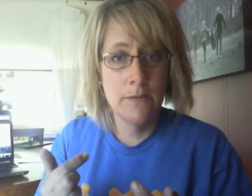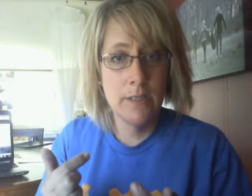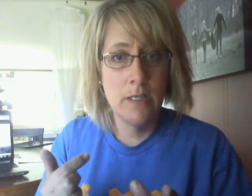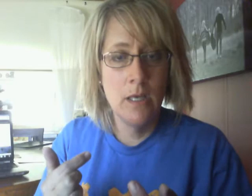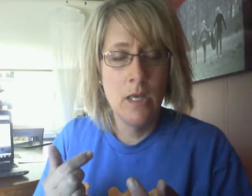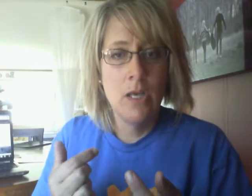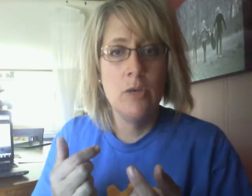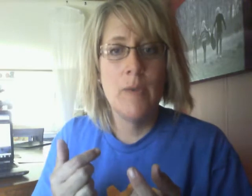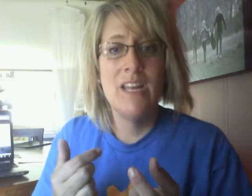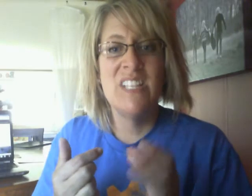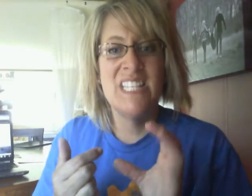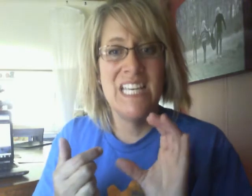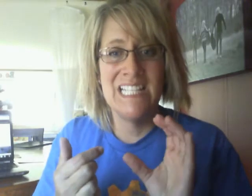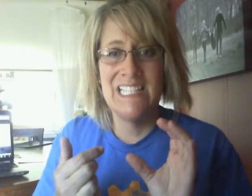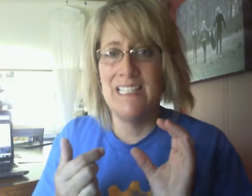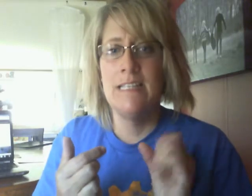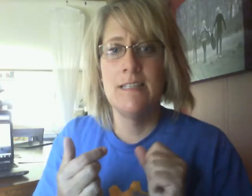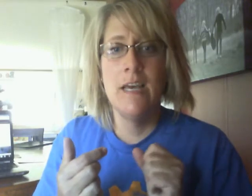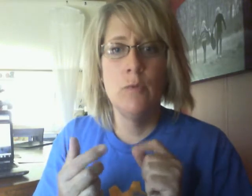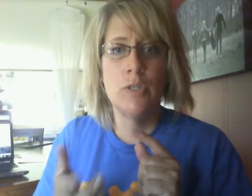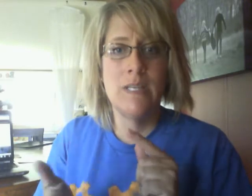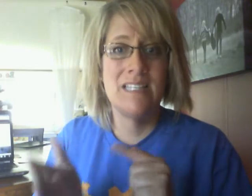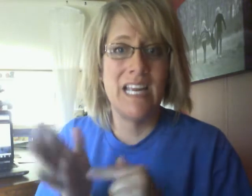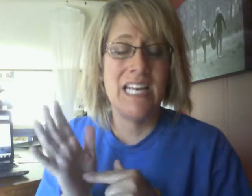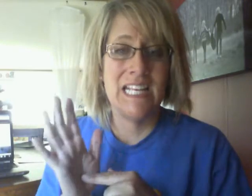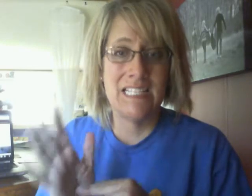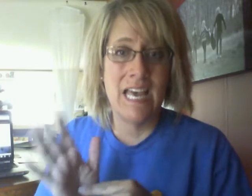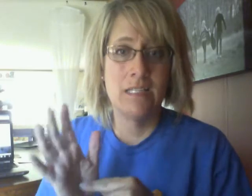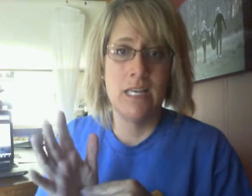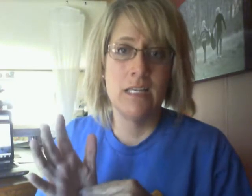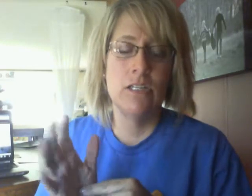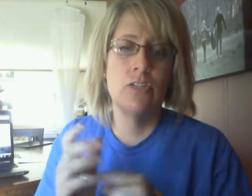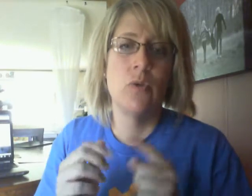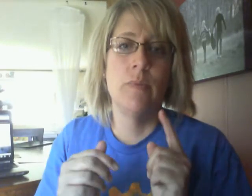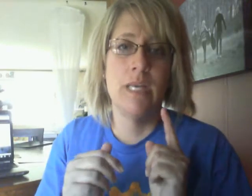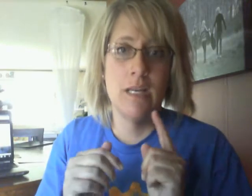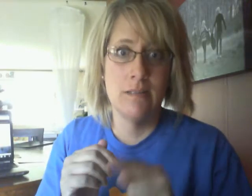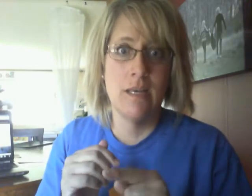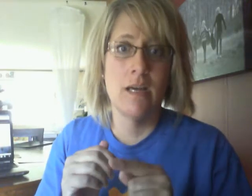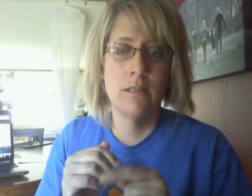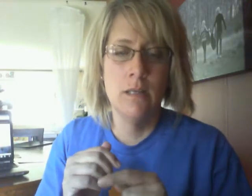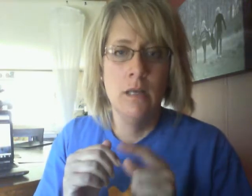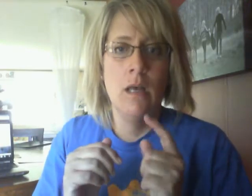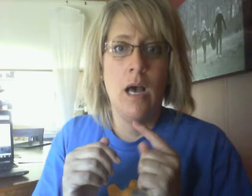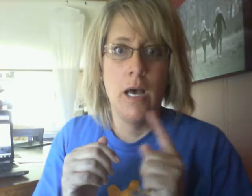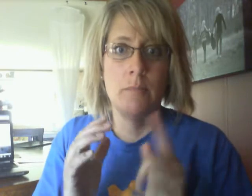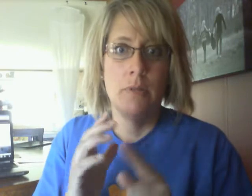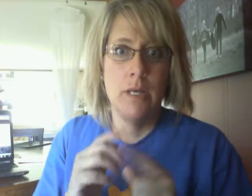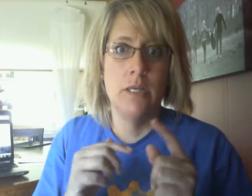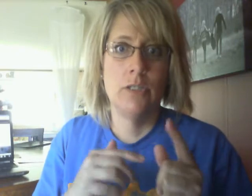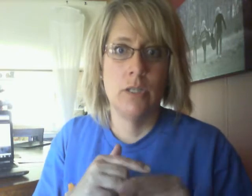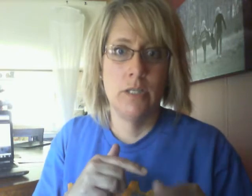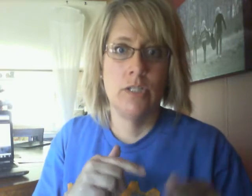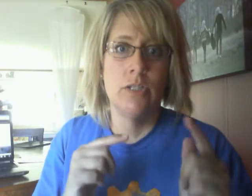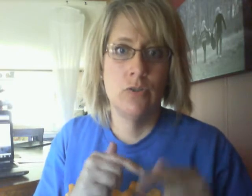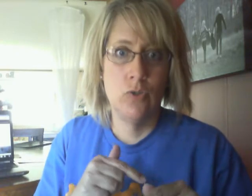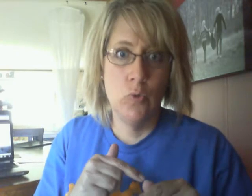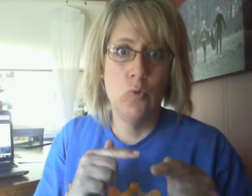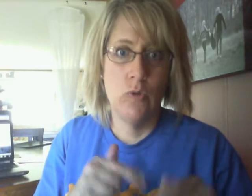differently. You might even see it as C sign, which means signing exact English. So it'd be an exact I pledge allegiance to